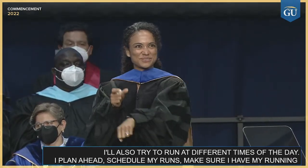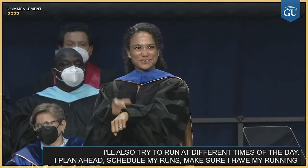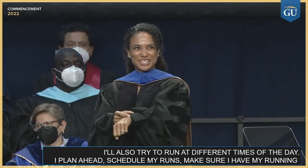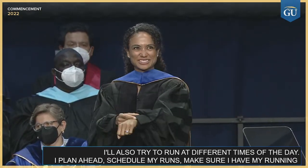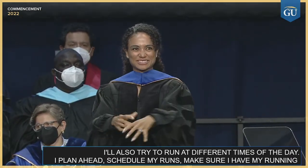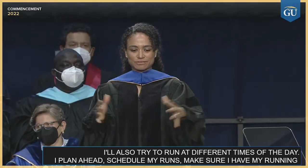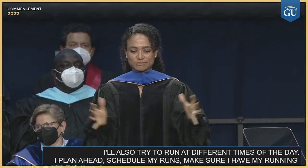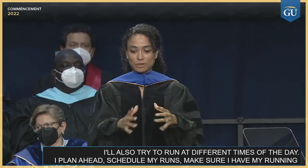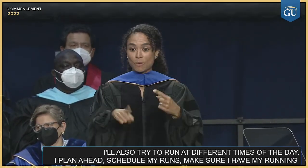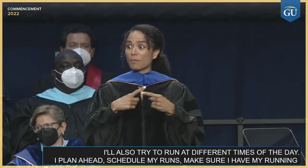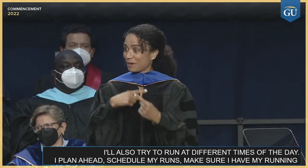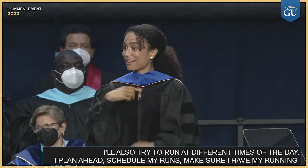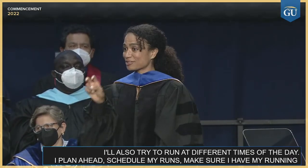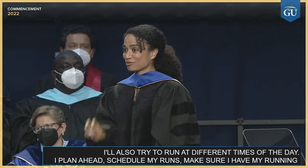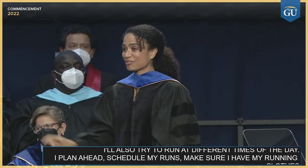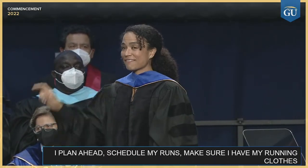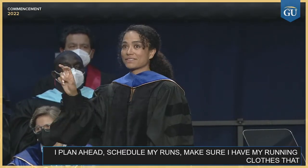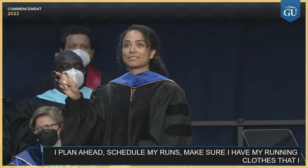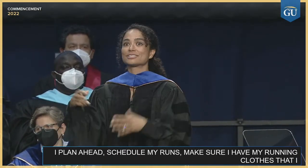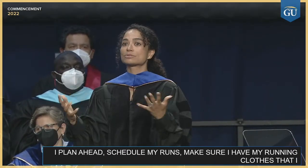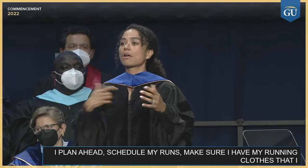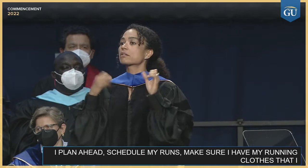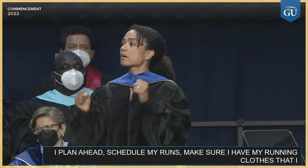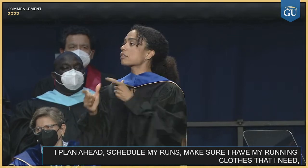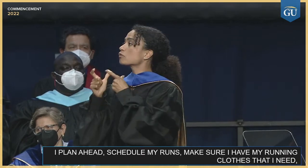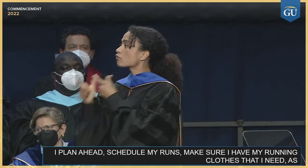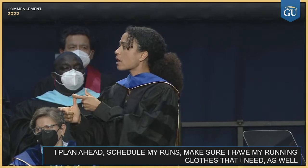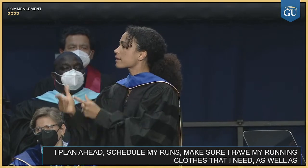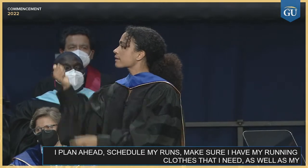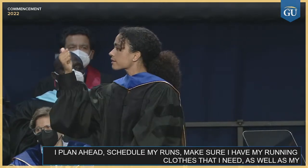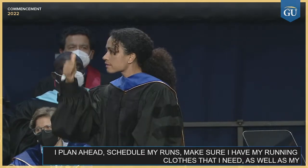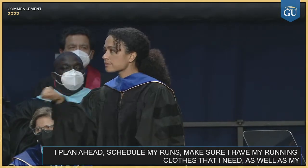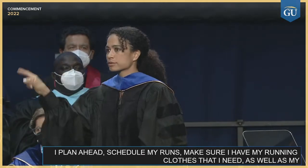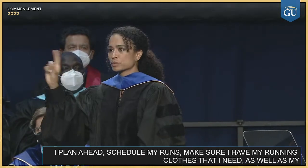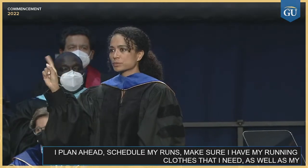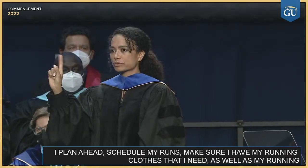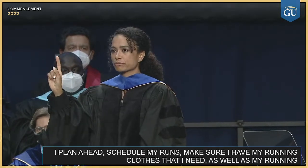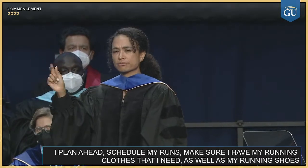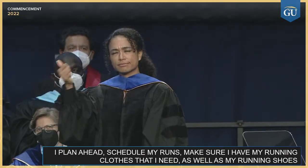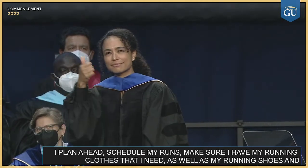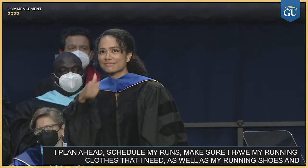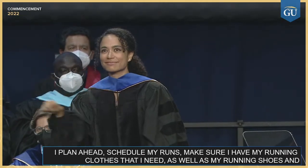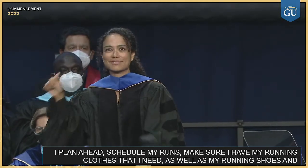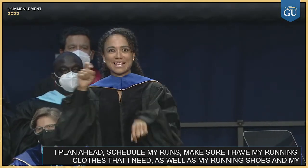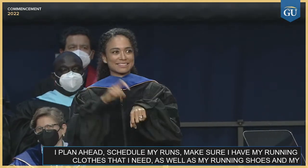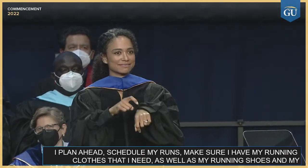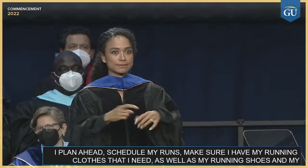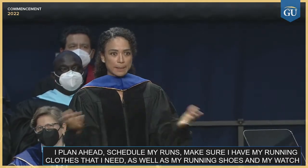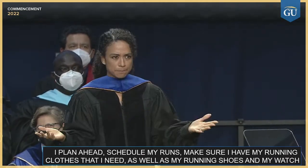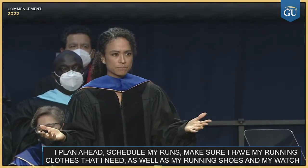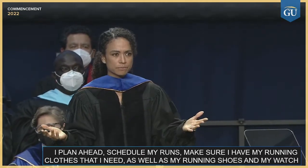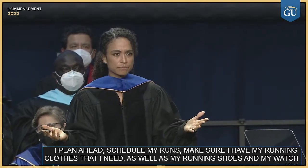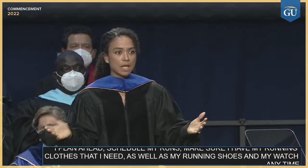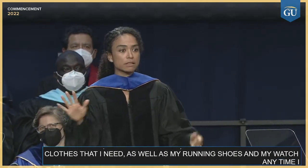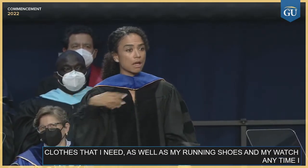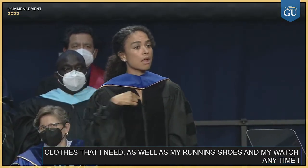running shoes and my watch anytime I travel, so that way I can run anywhere at any time.